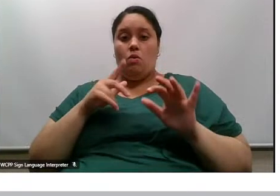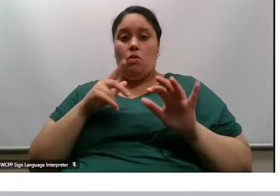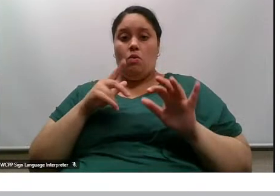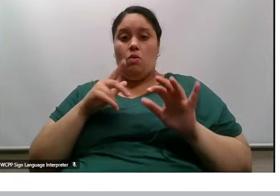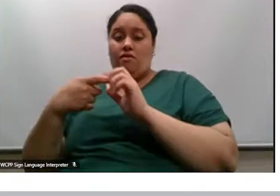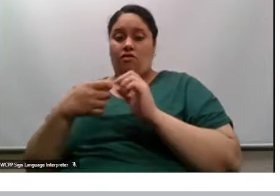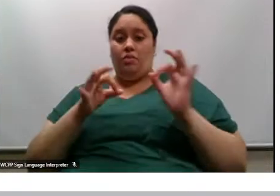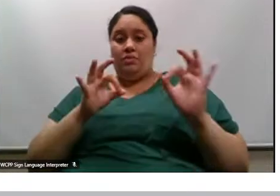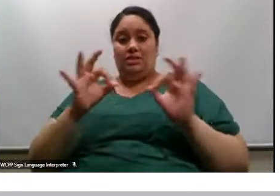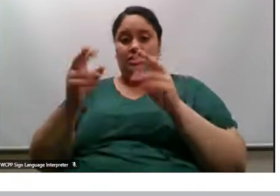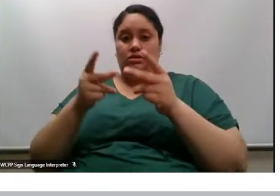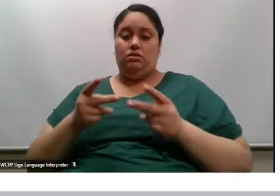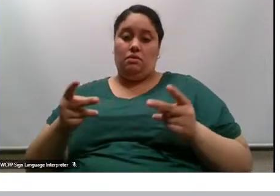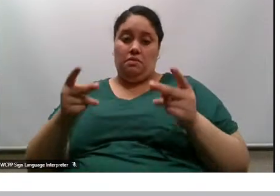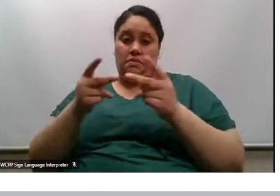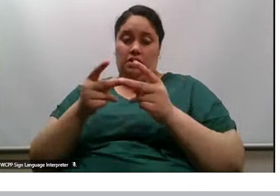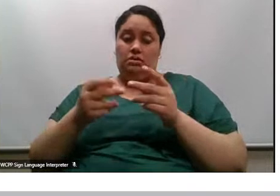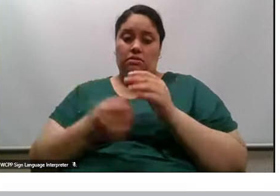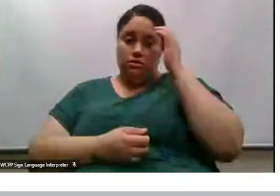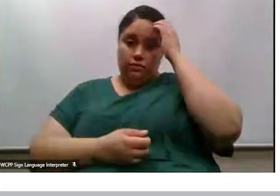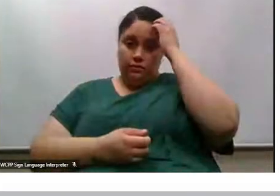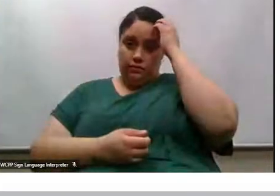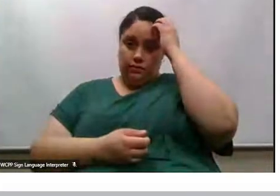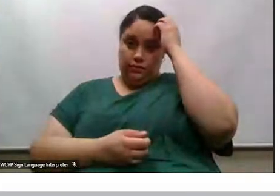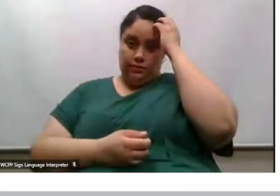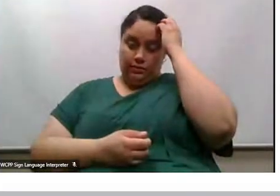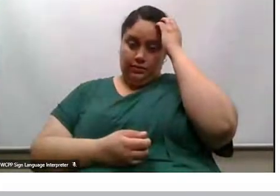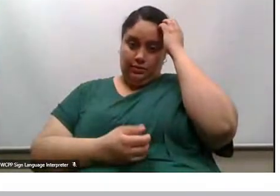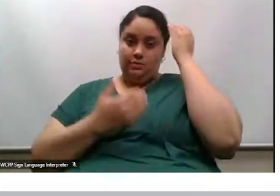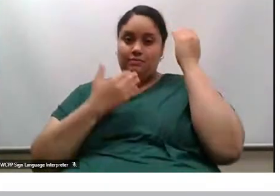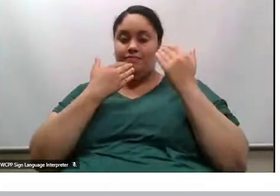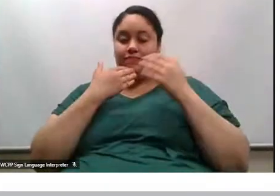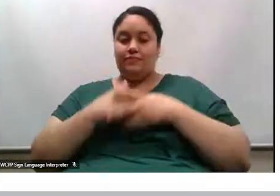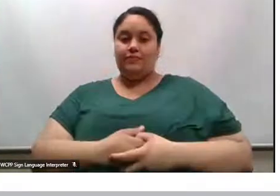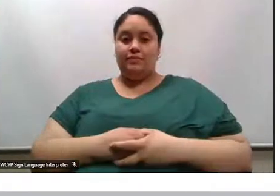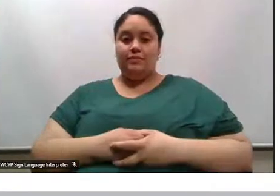such liquor outlets? Thank you.